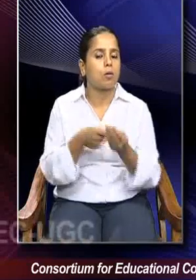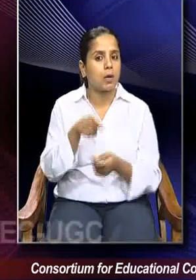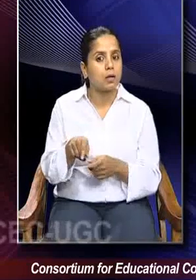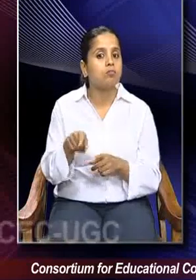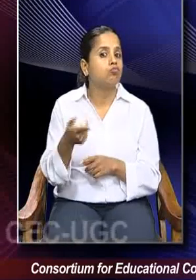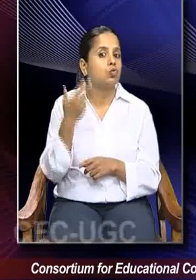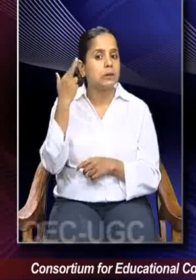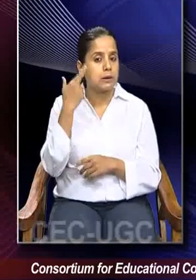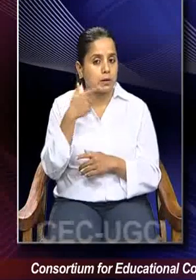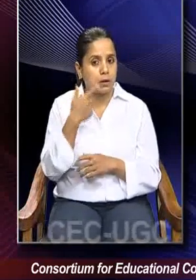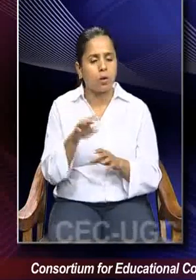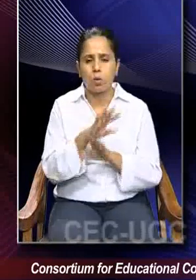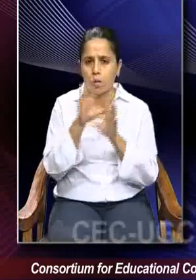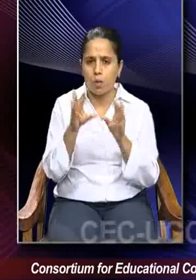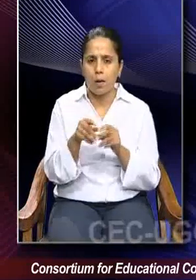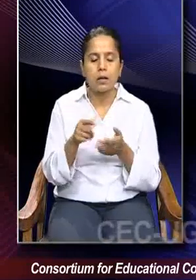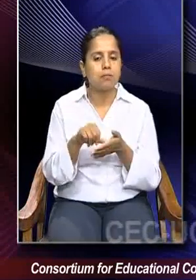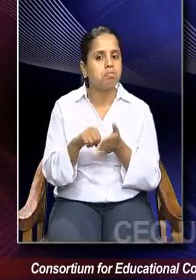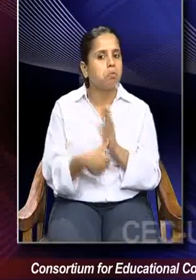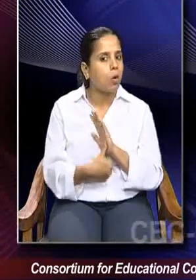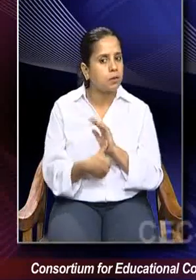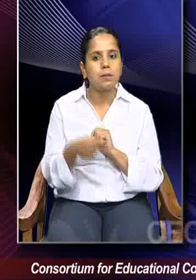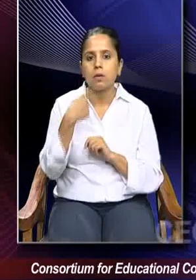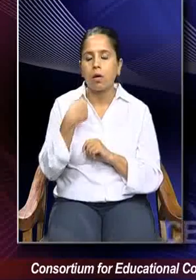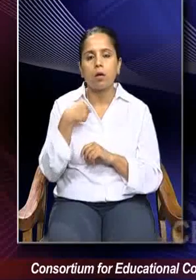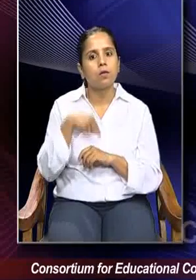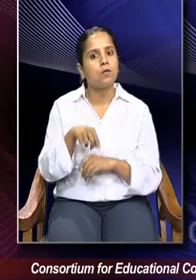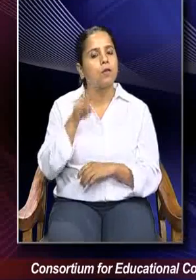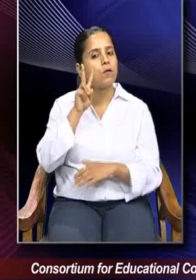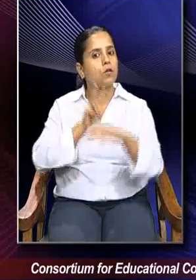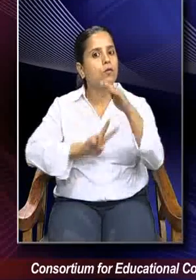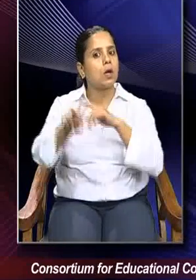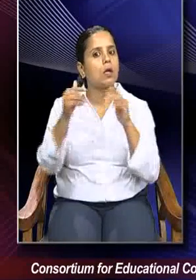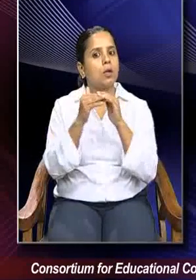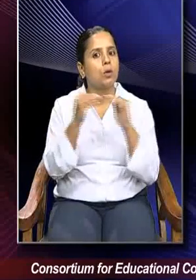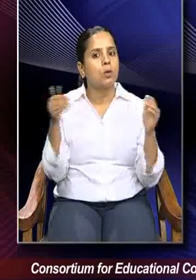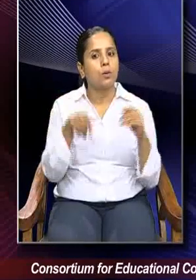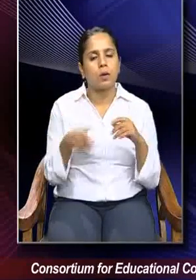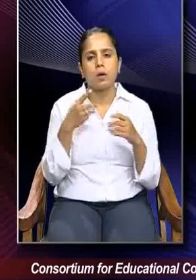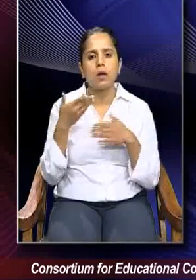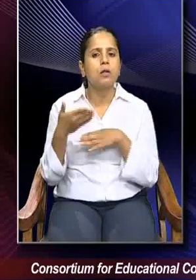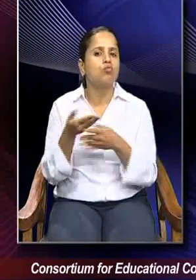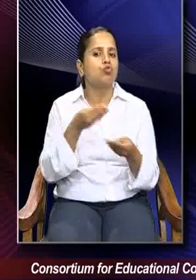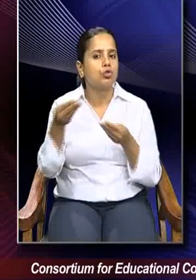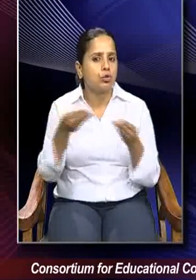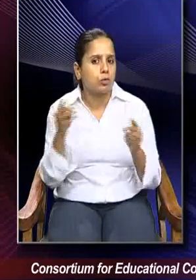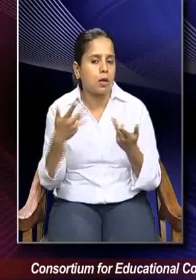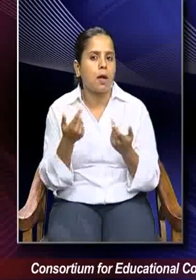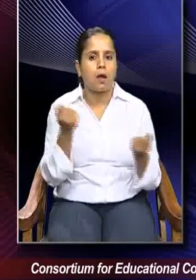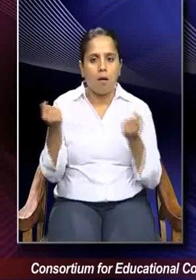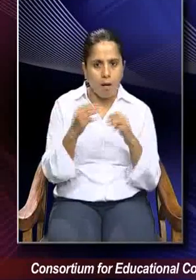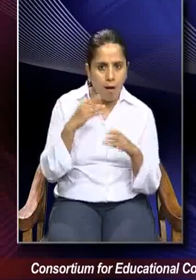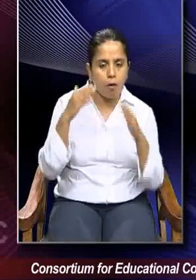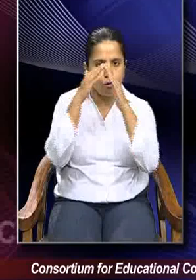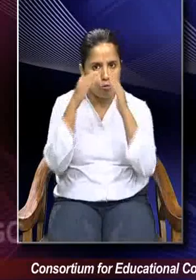is almost impossible to visualize equity in distributing the wealth and resources